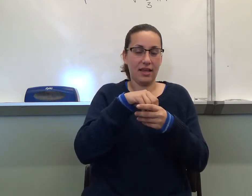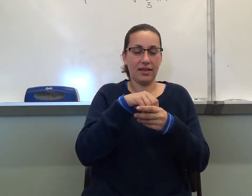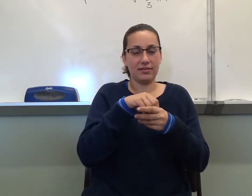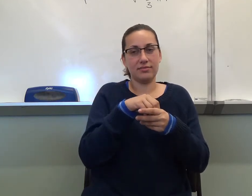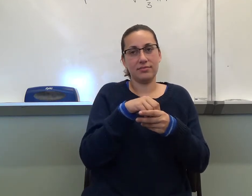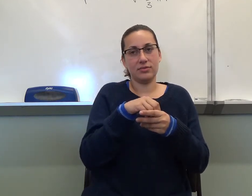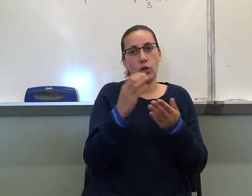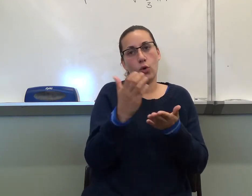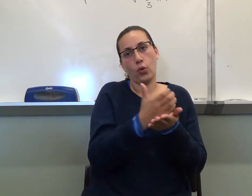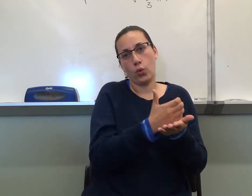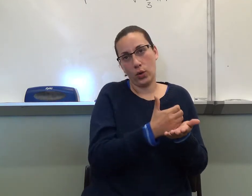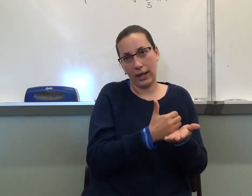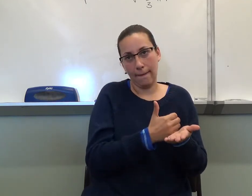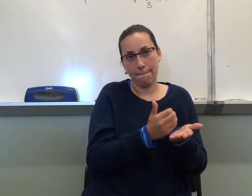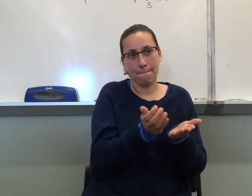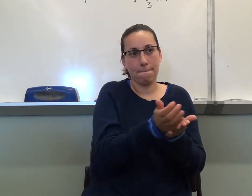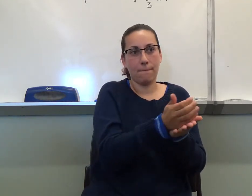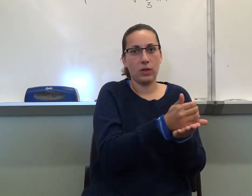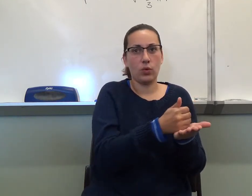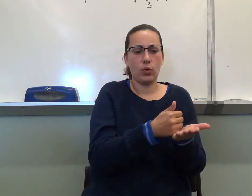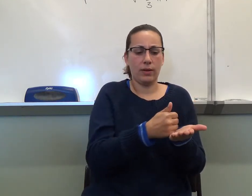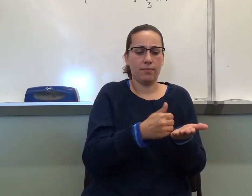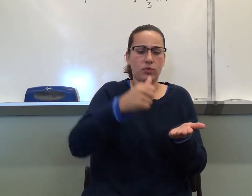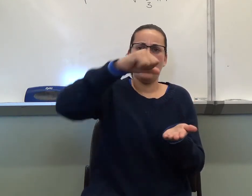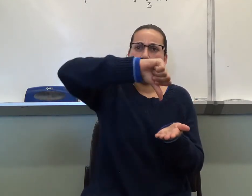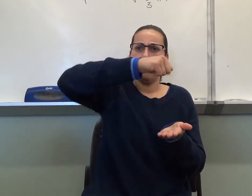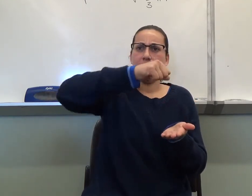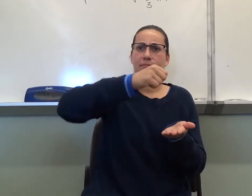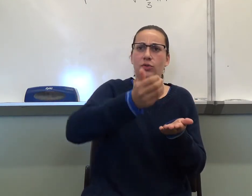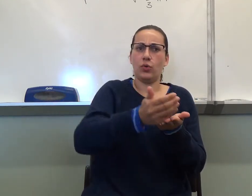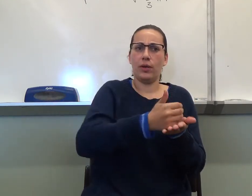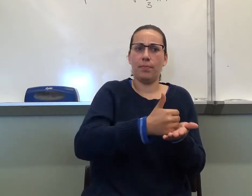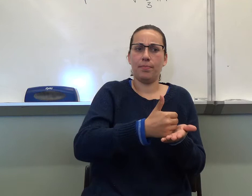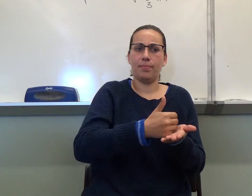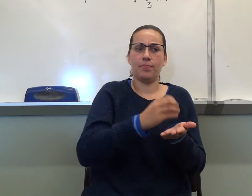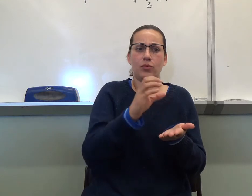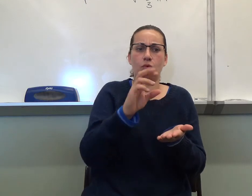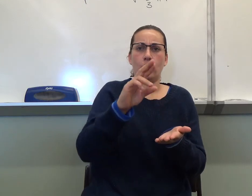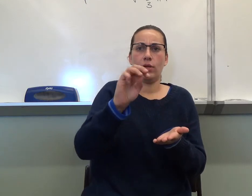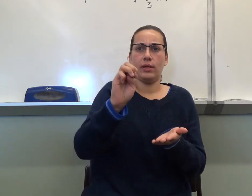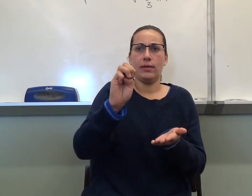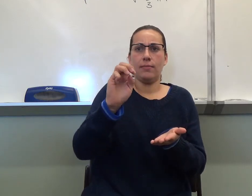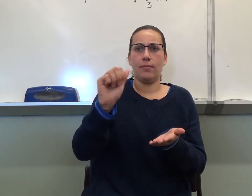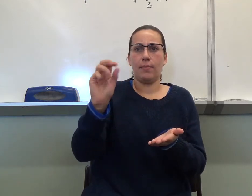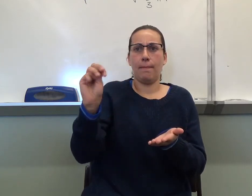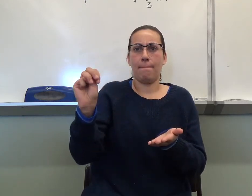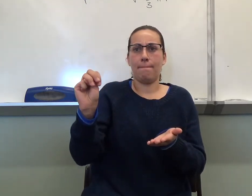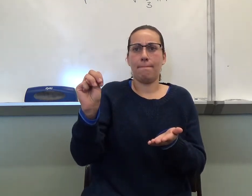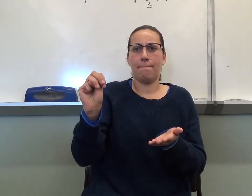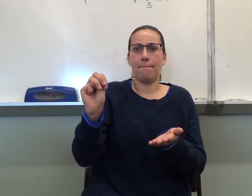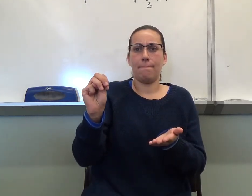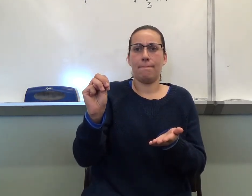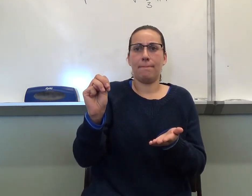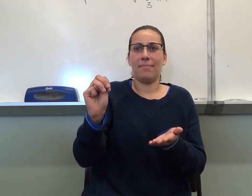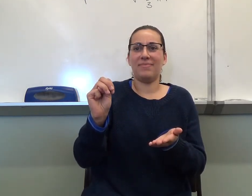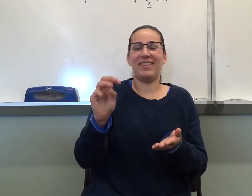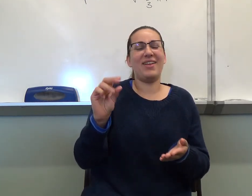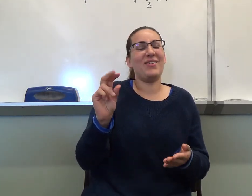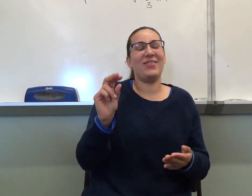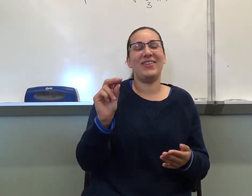bars, vertical bars, which are kind of boring, they make stacks of icons. And the icon represents some number of something. In